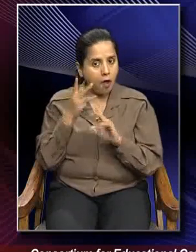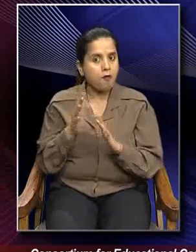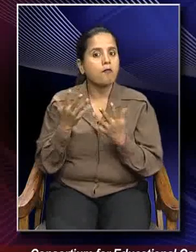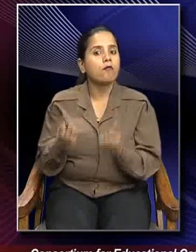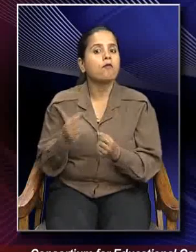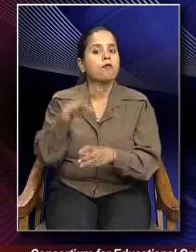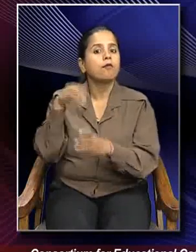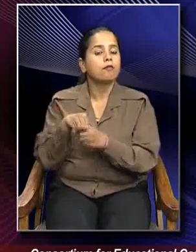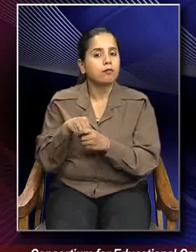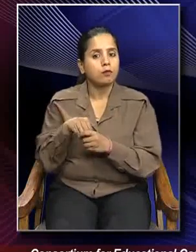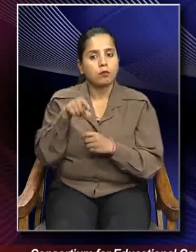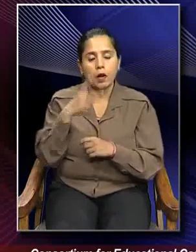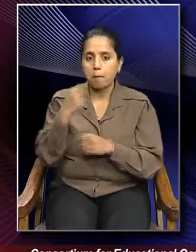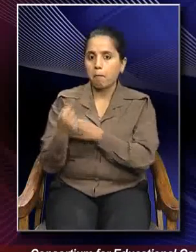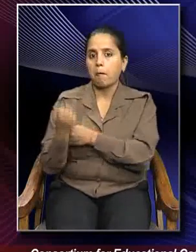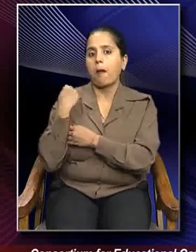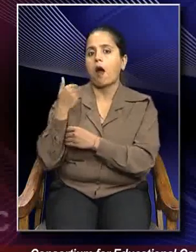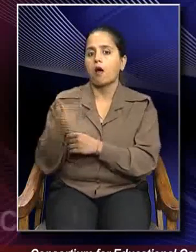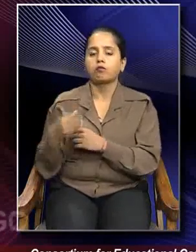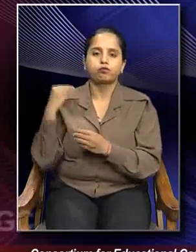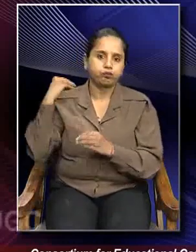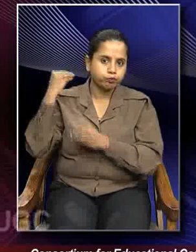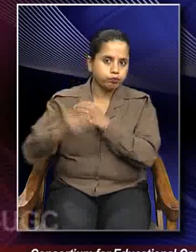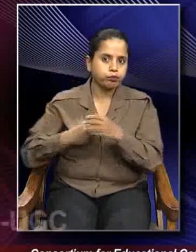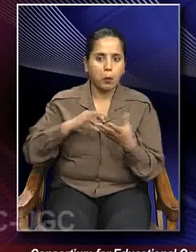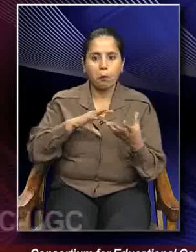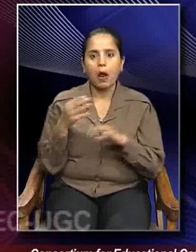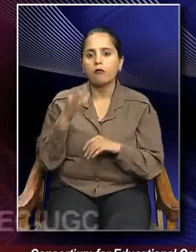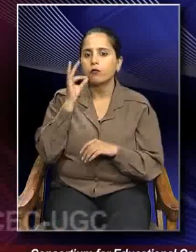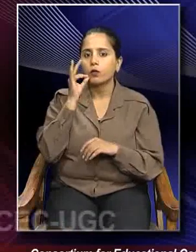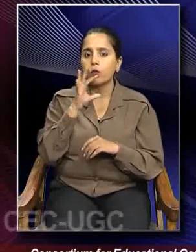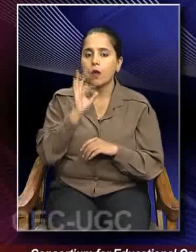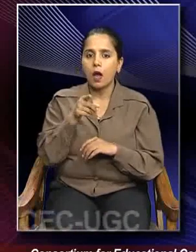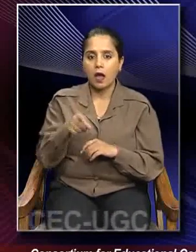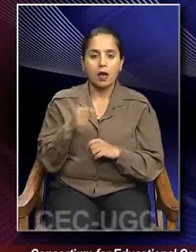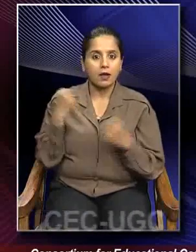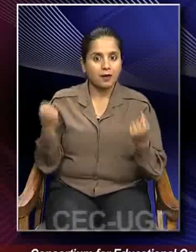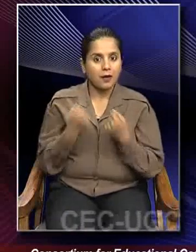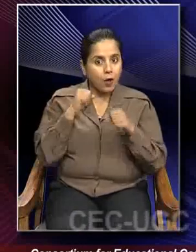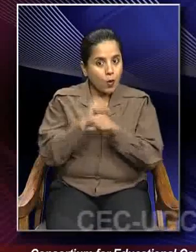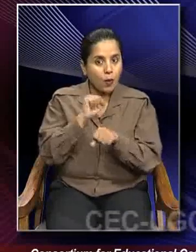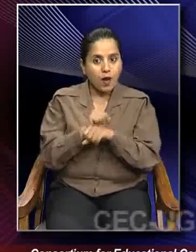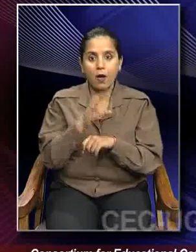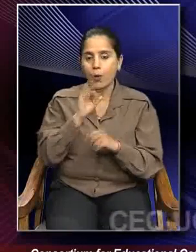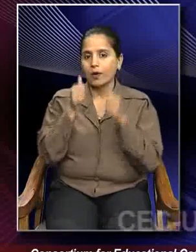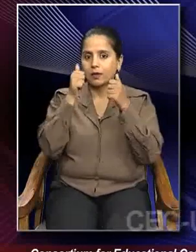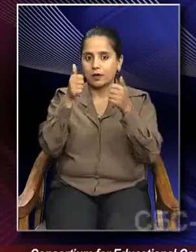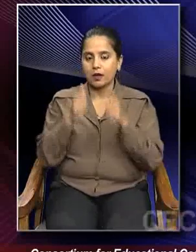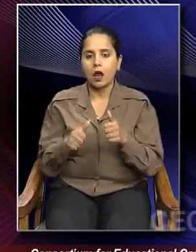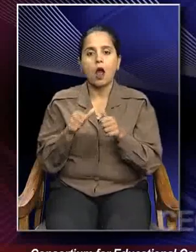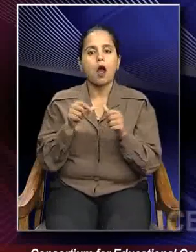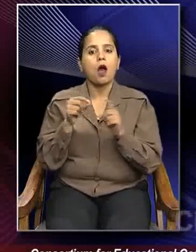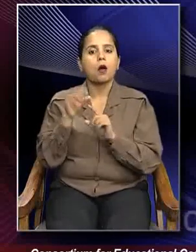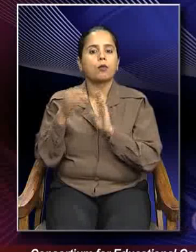that is, power for generating the fruit of the action, called the apurv,